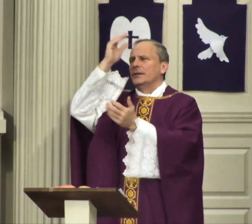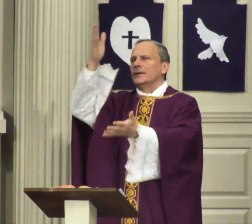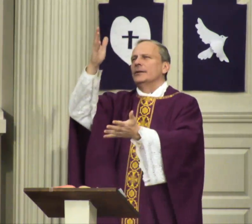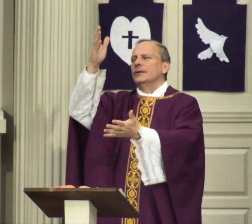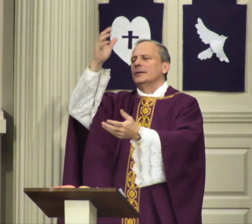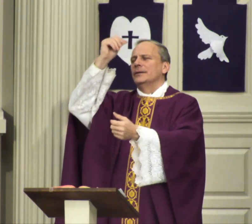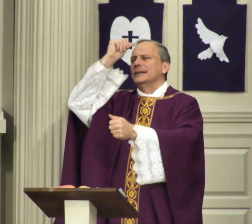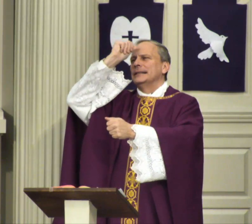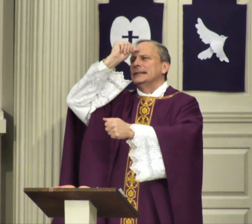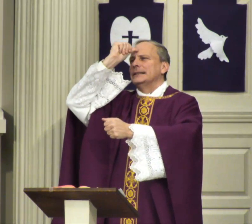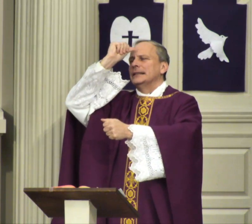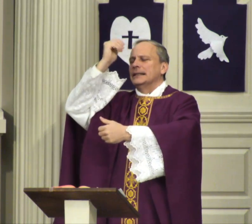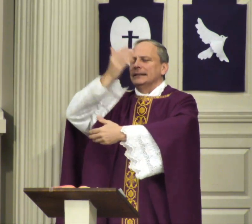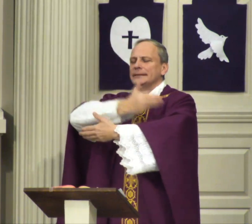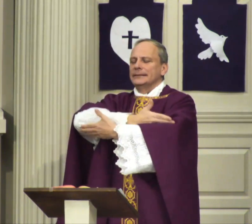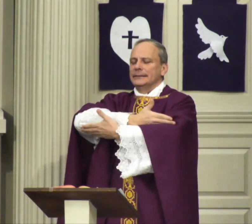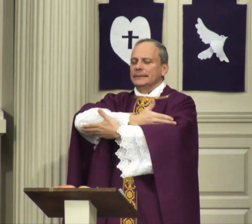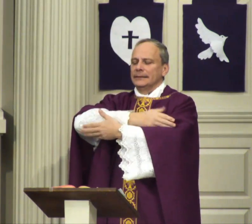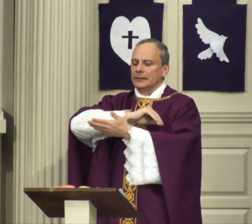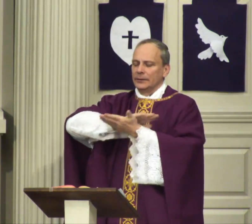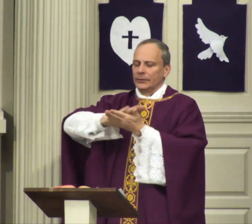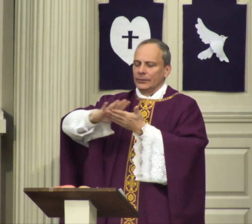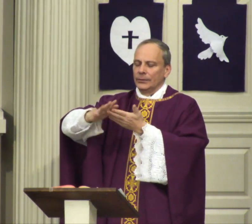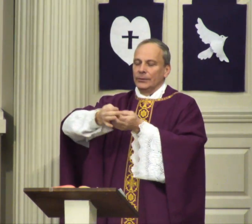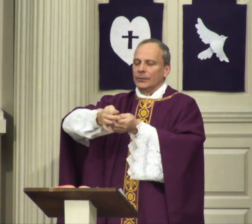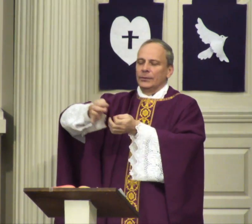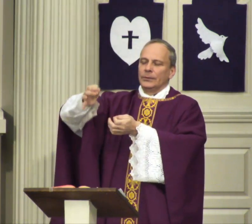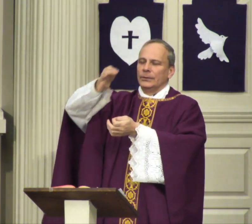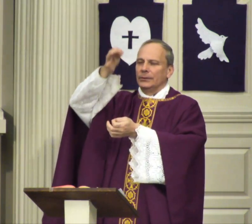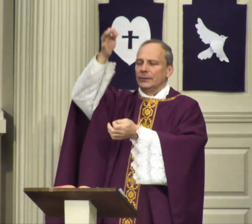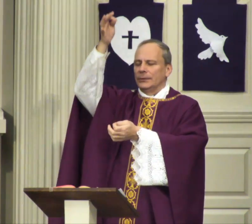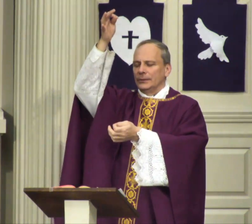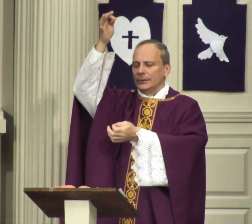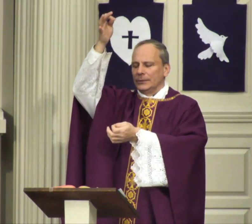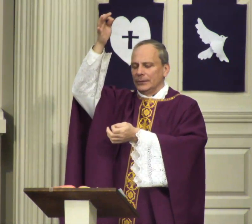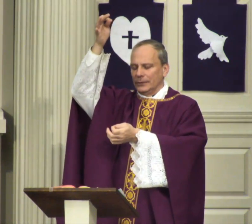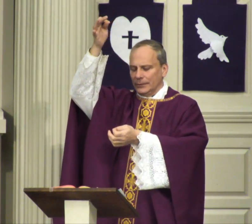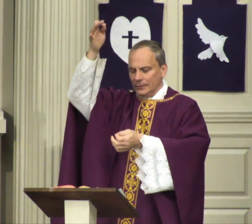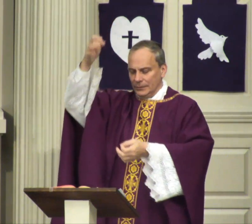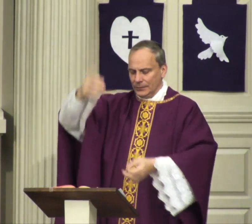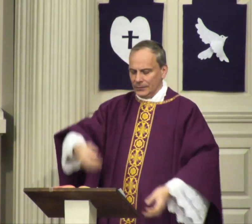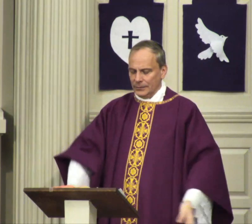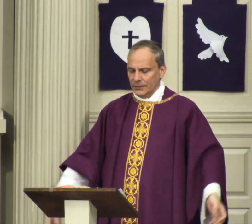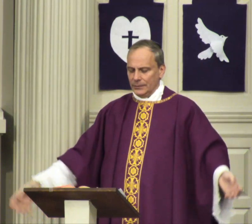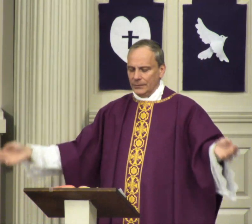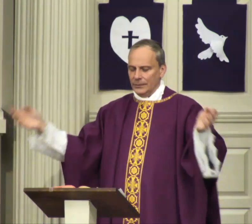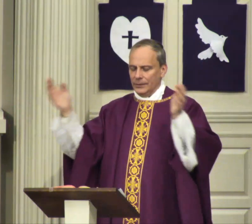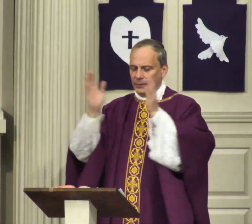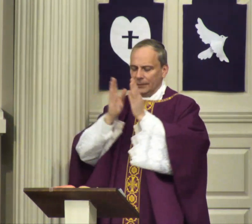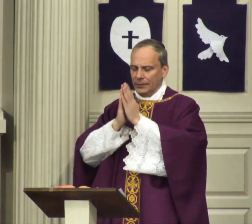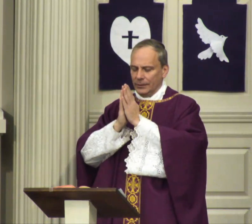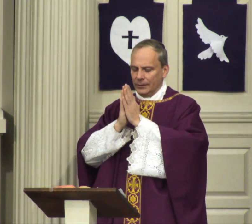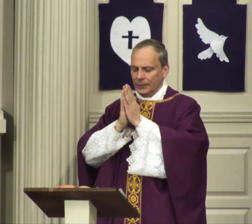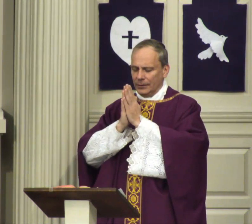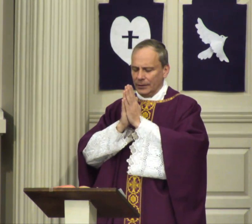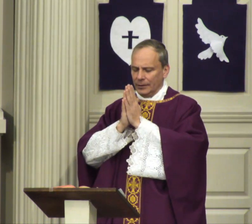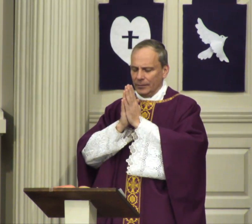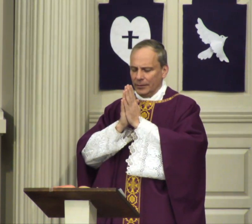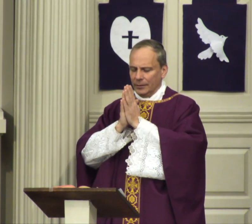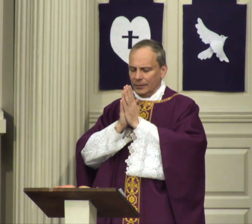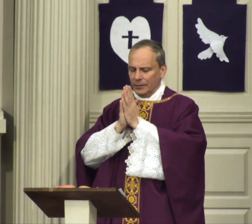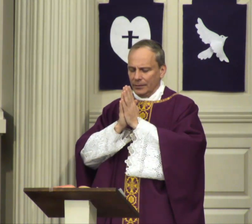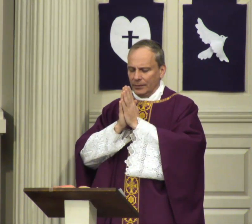May Almighty God bless you, the Father, and the Son, and the Holy Spirit.